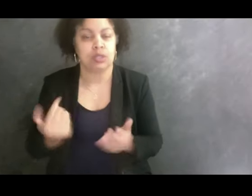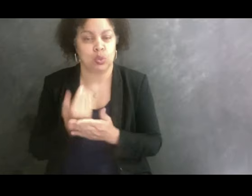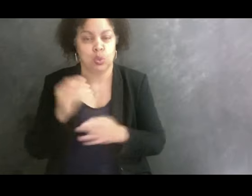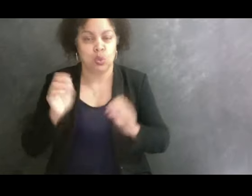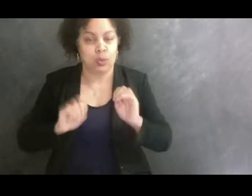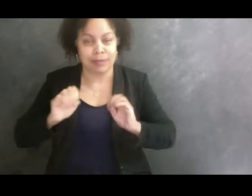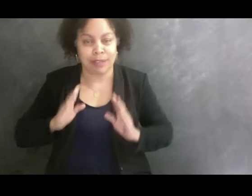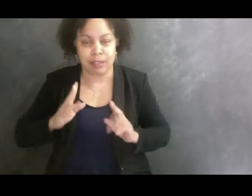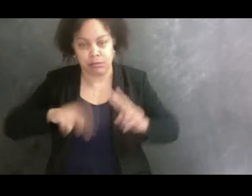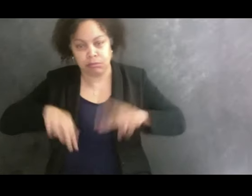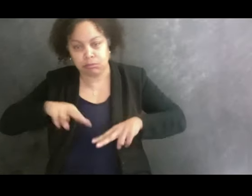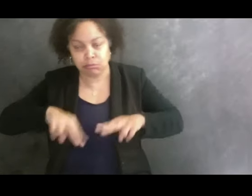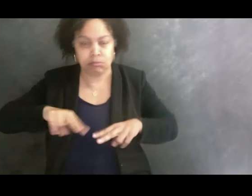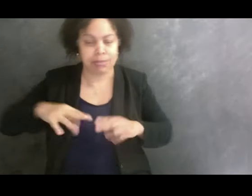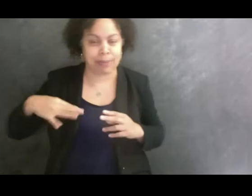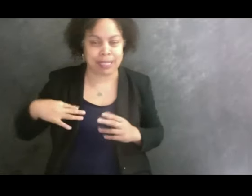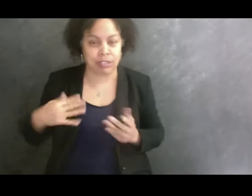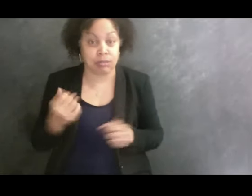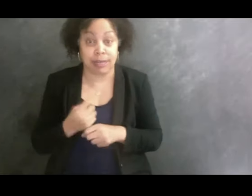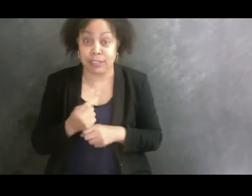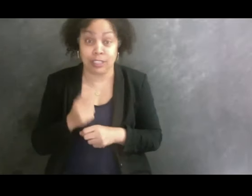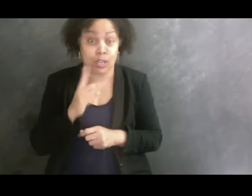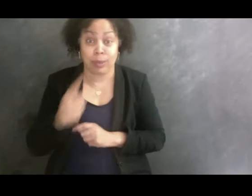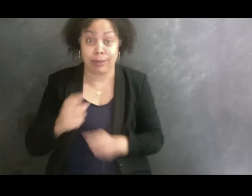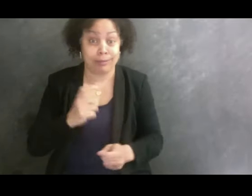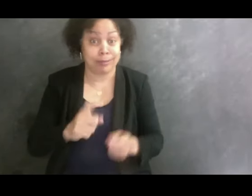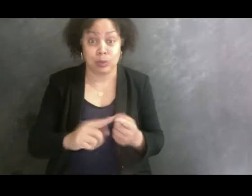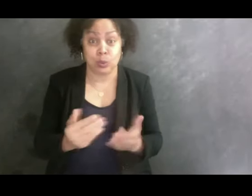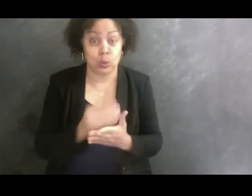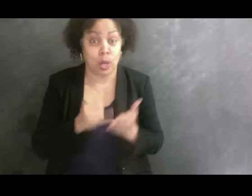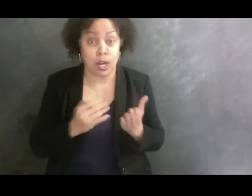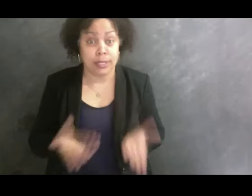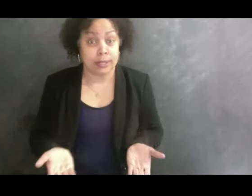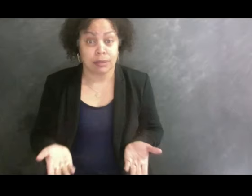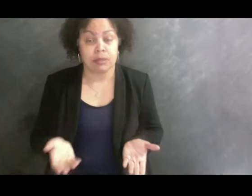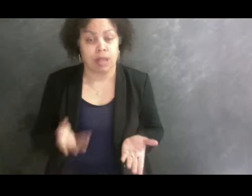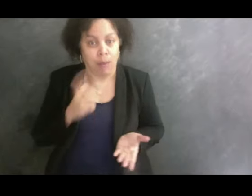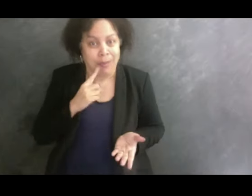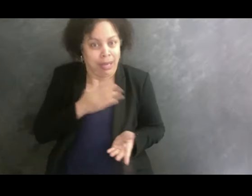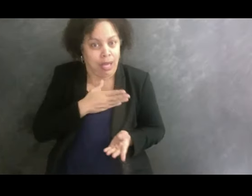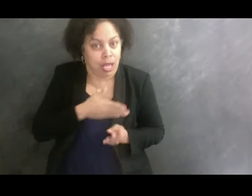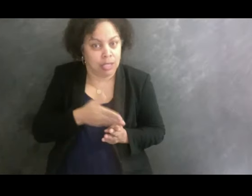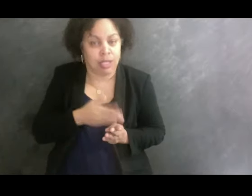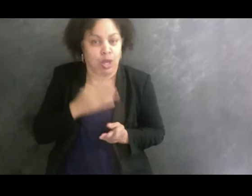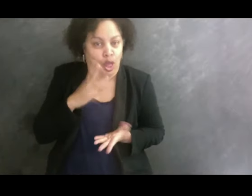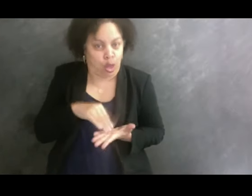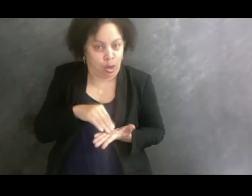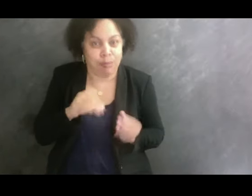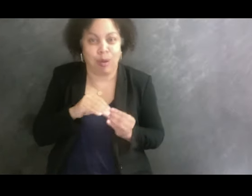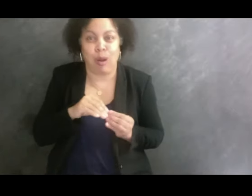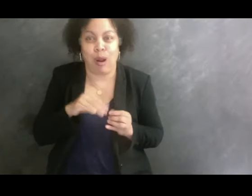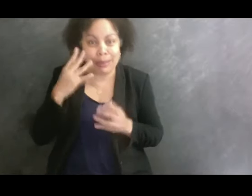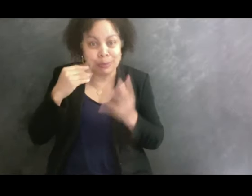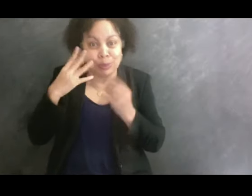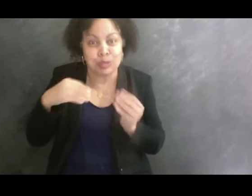applications. Every year you are a different artist. You've learned things, you've done new things. So even if you're not successful, we